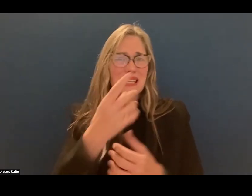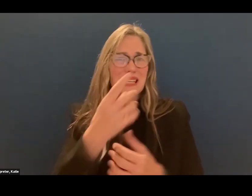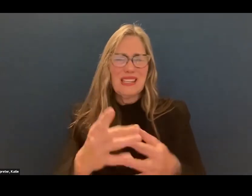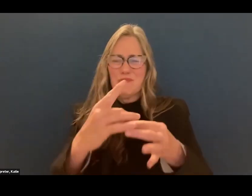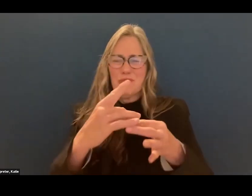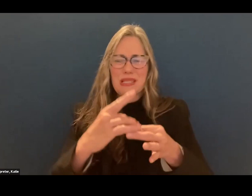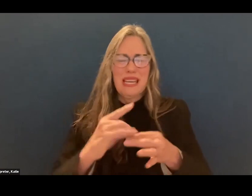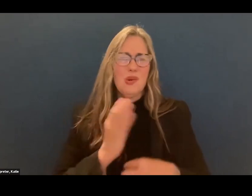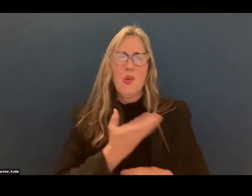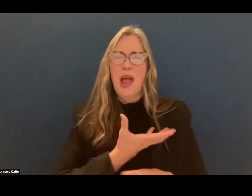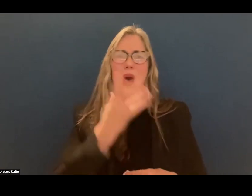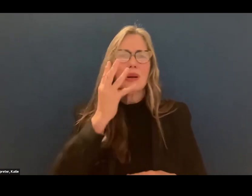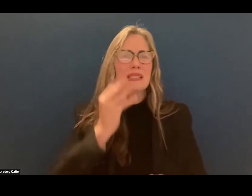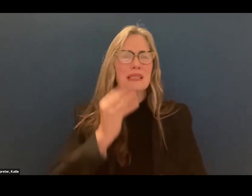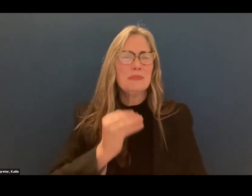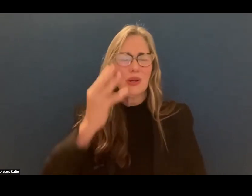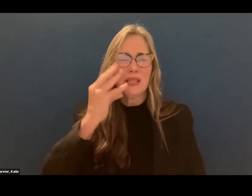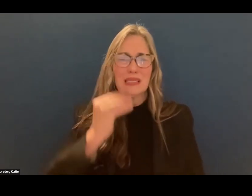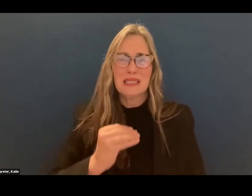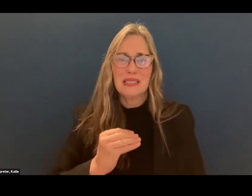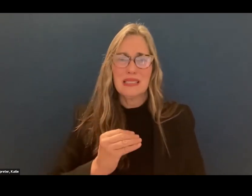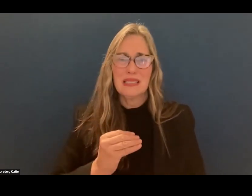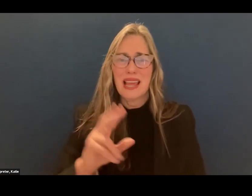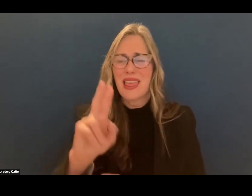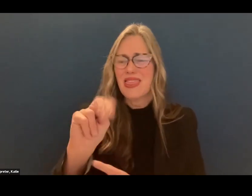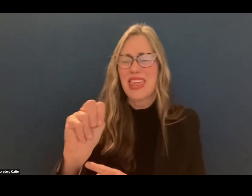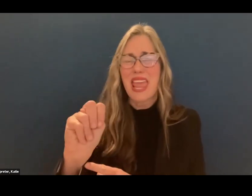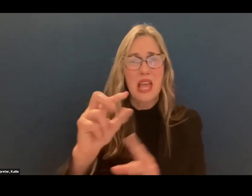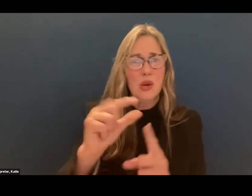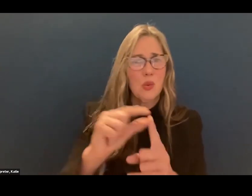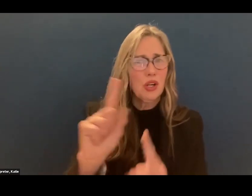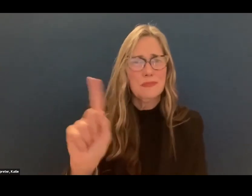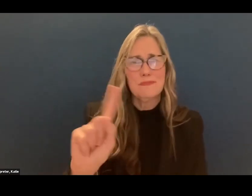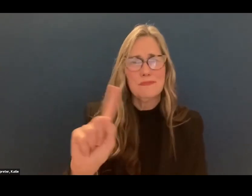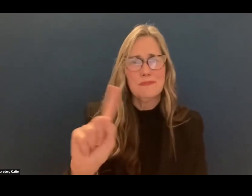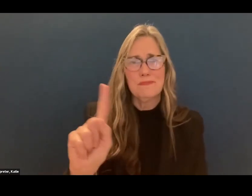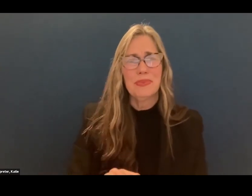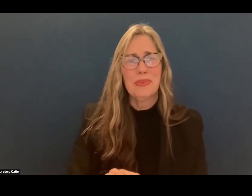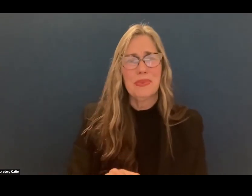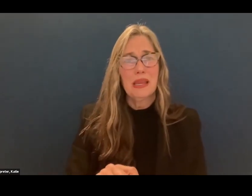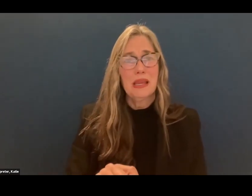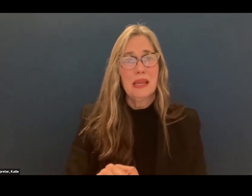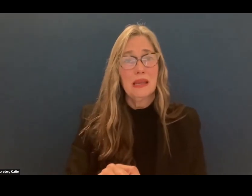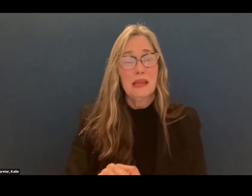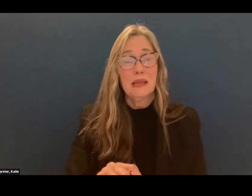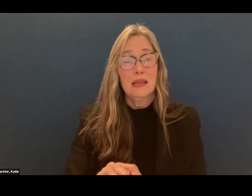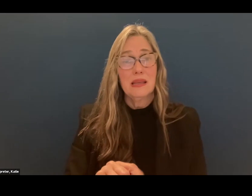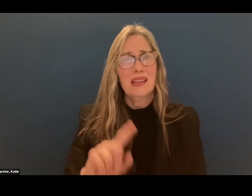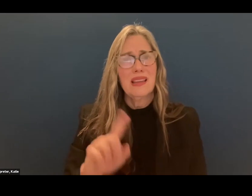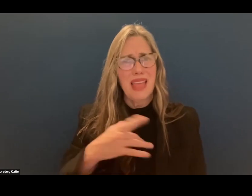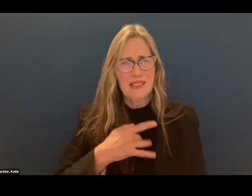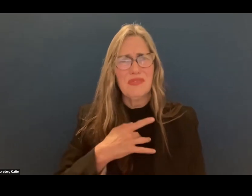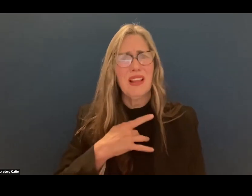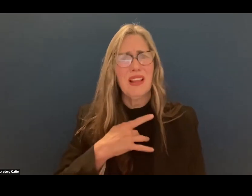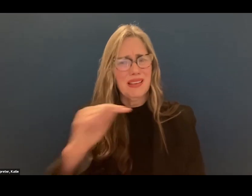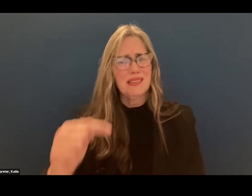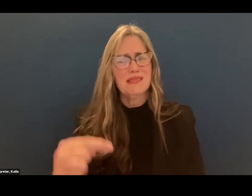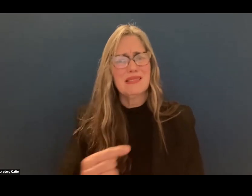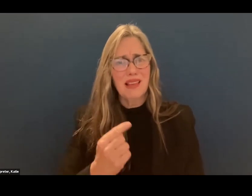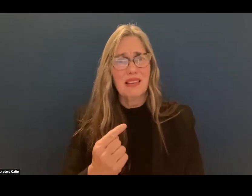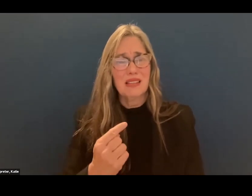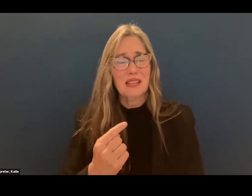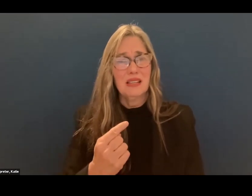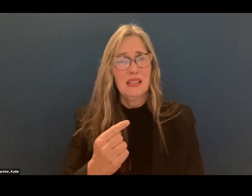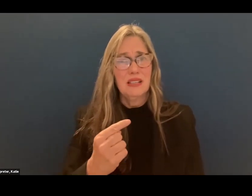us. Another, the N-word, and then the M-word, because Latinos also insult African